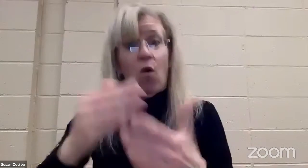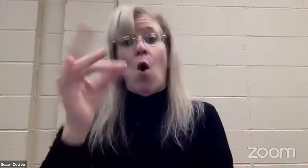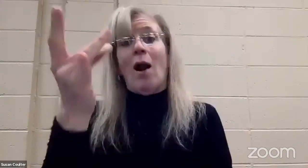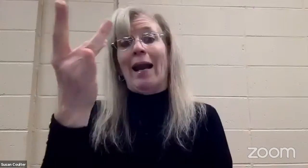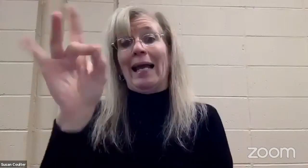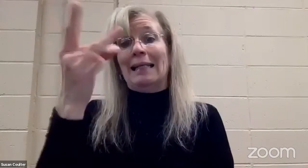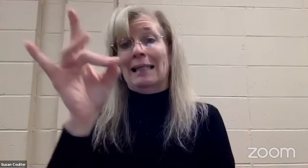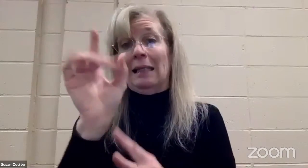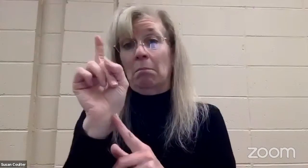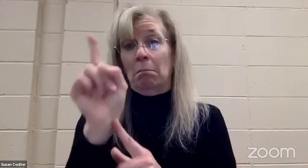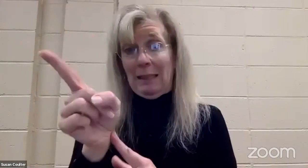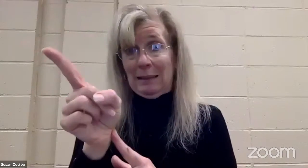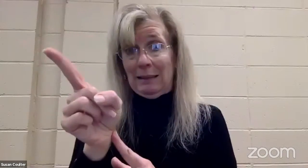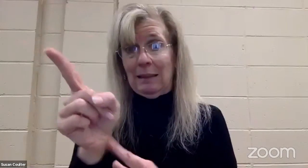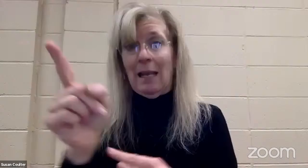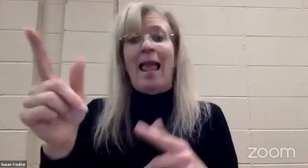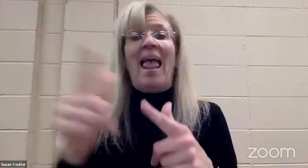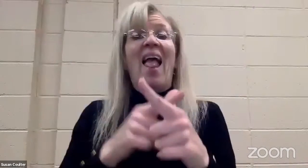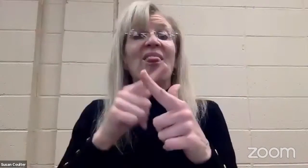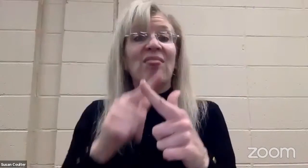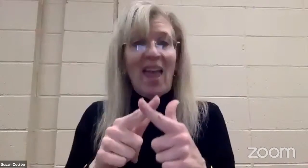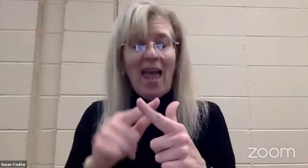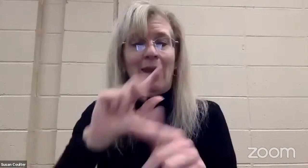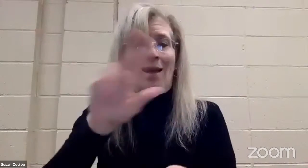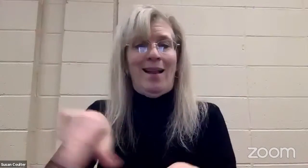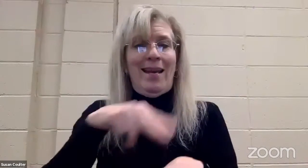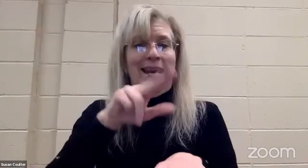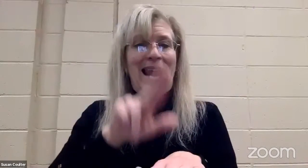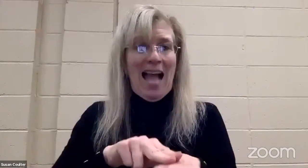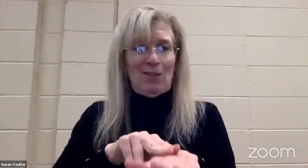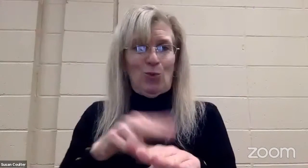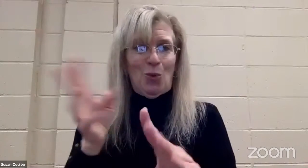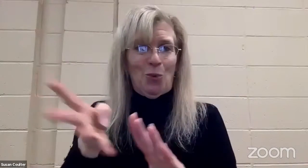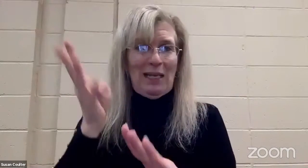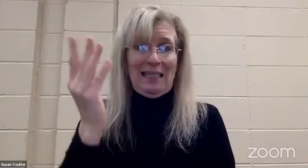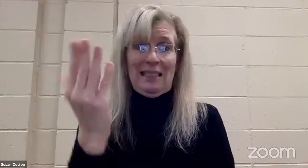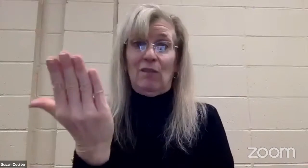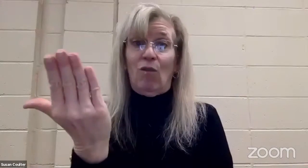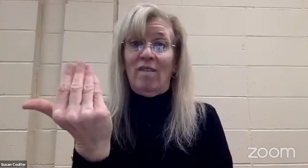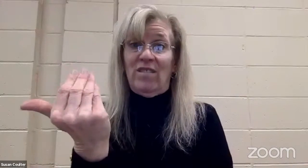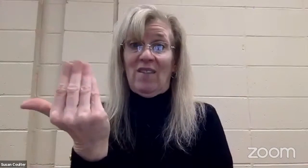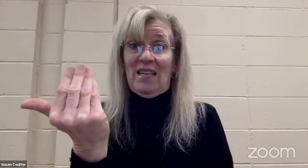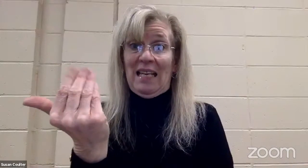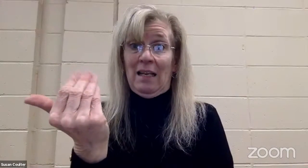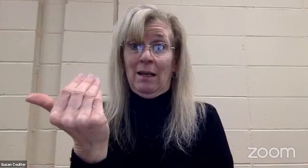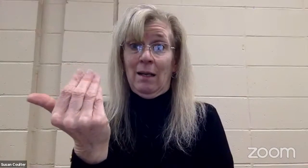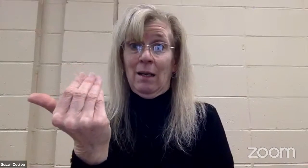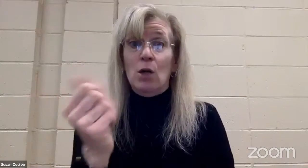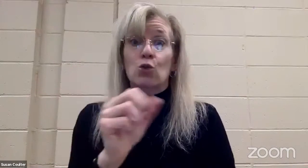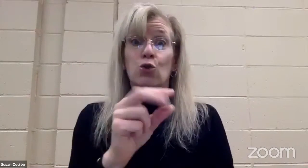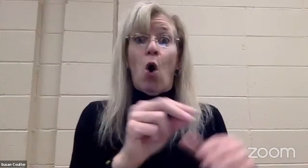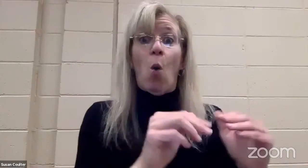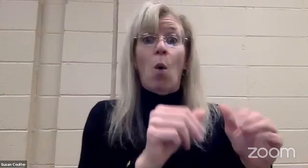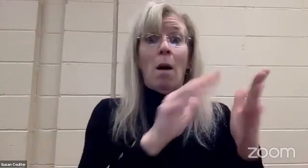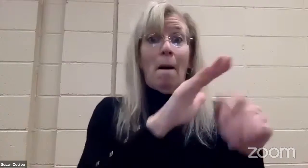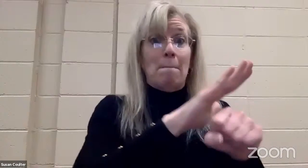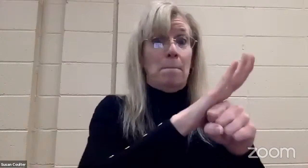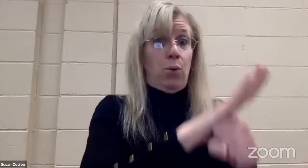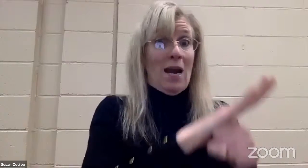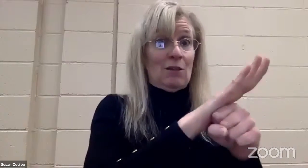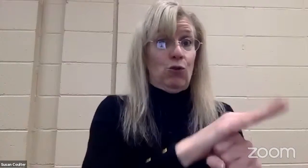cook for 18 minutes and then natural release for 15.